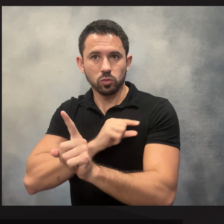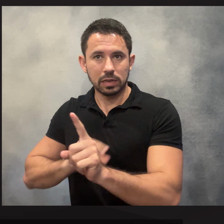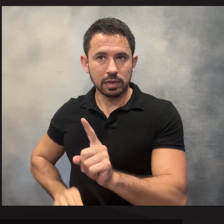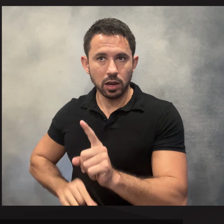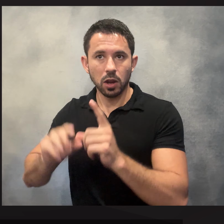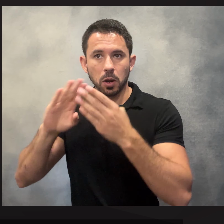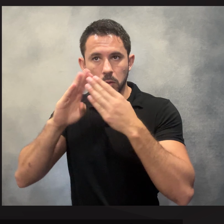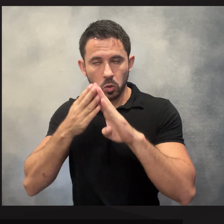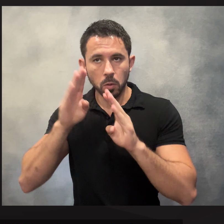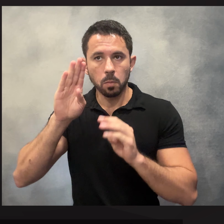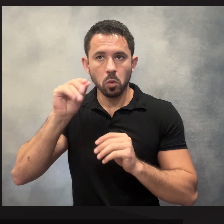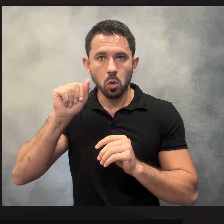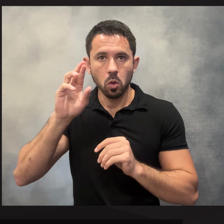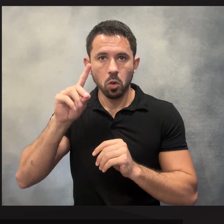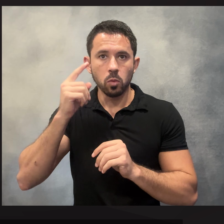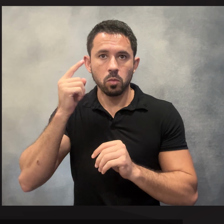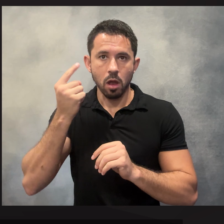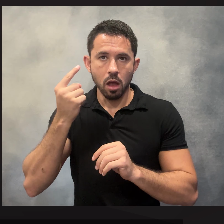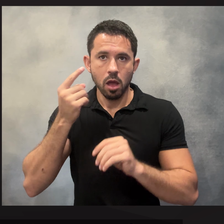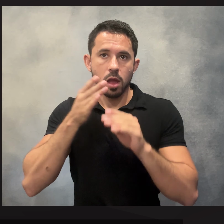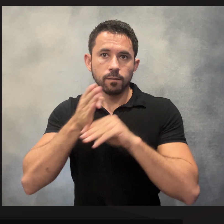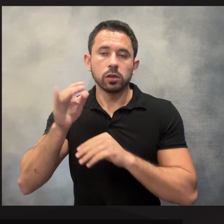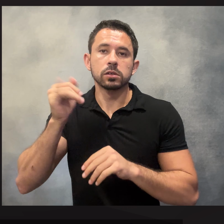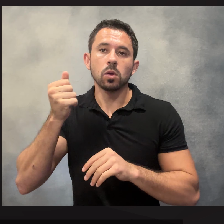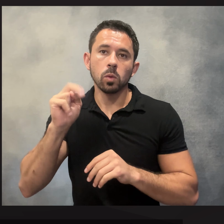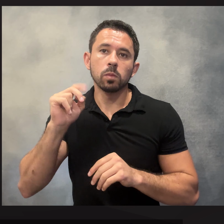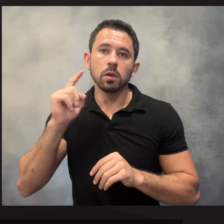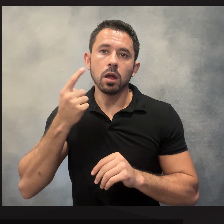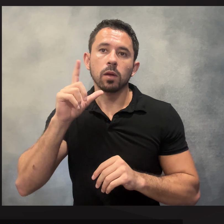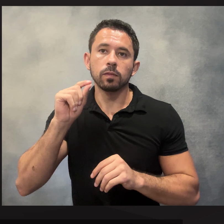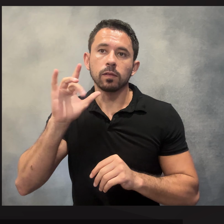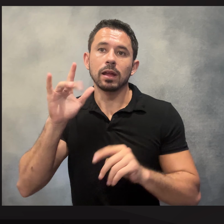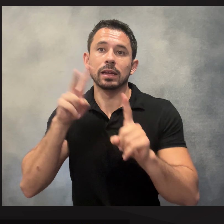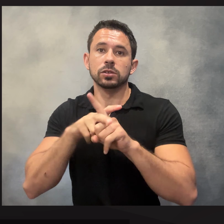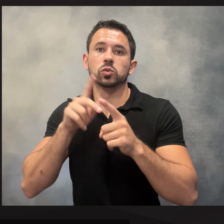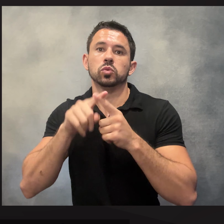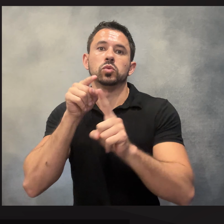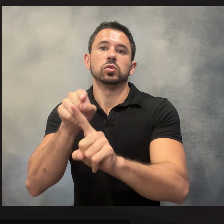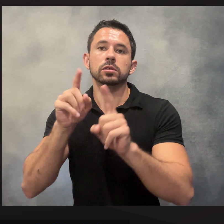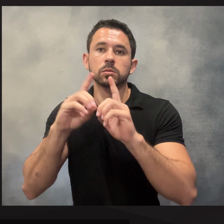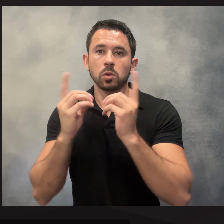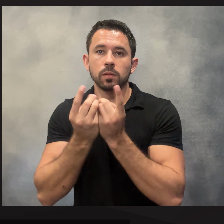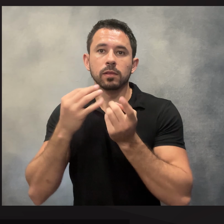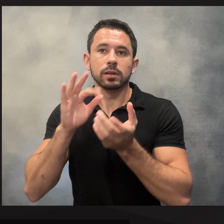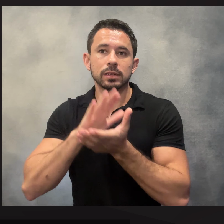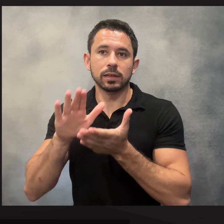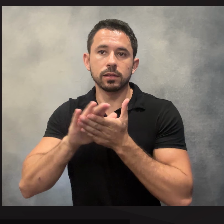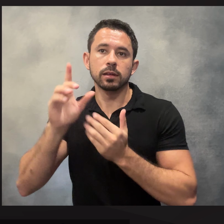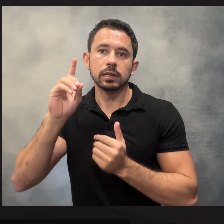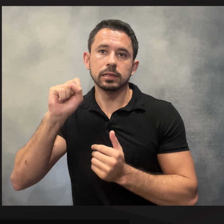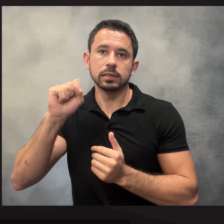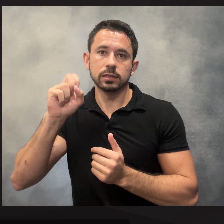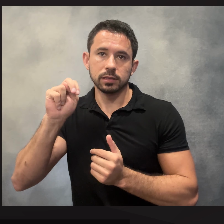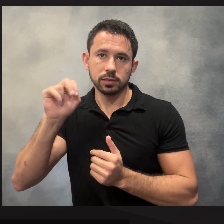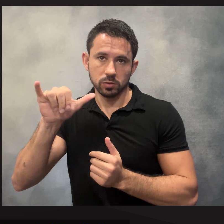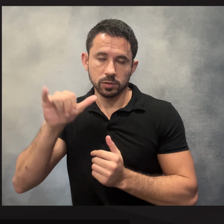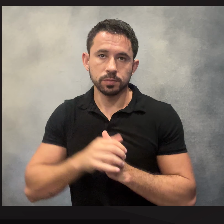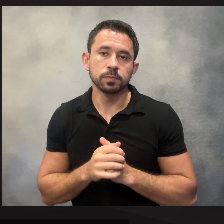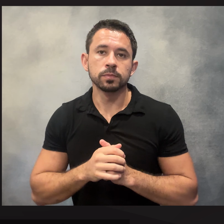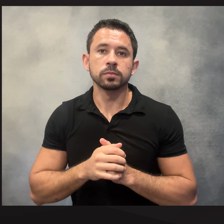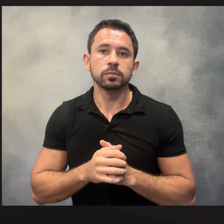January 1st, 2025, assigned to the Department of Sanitation, otherwise known as